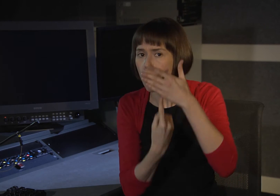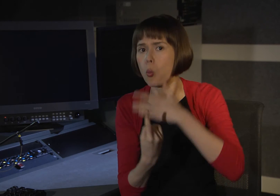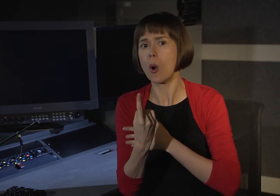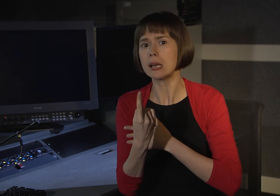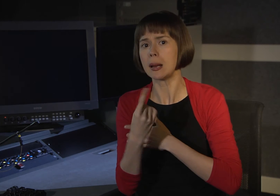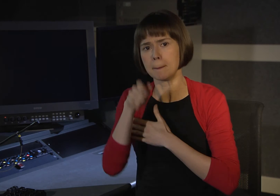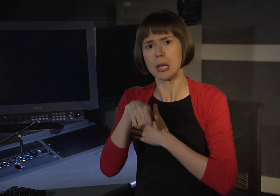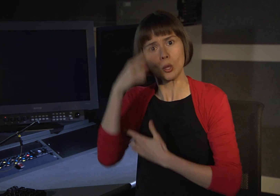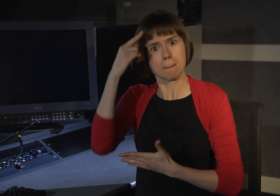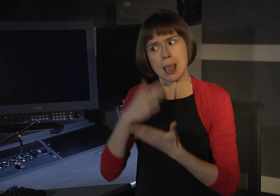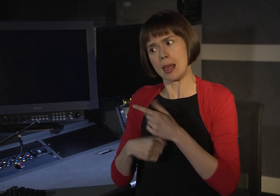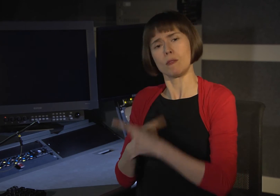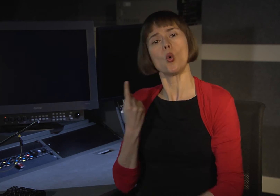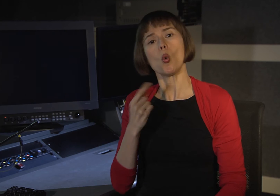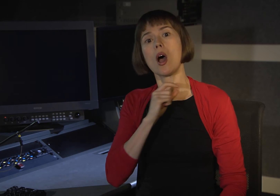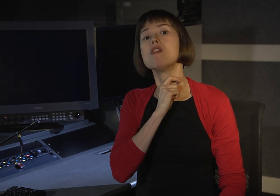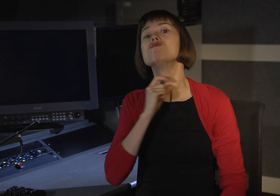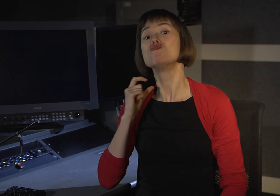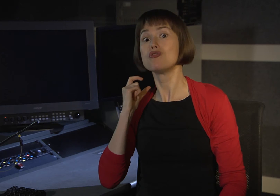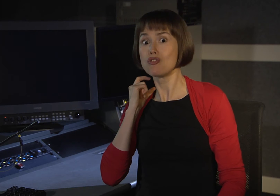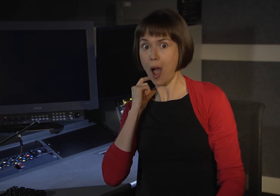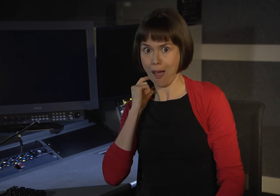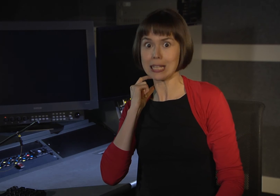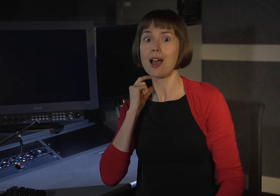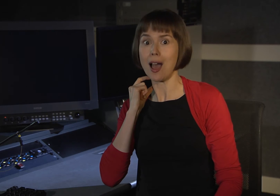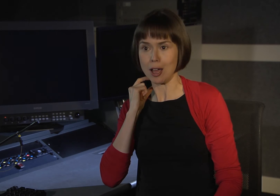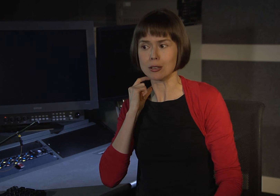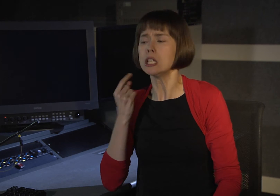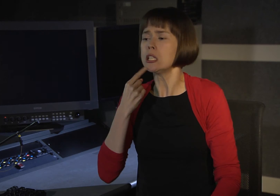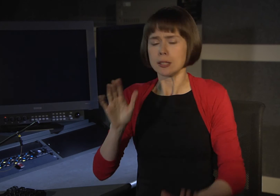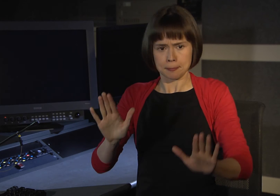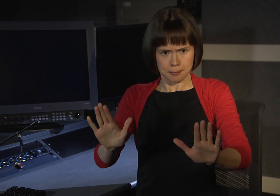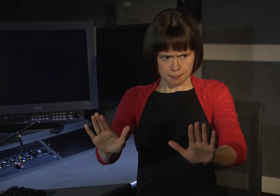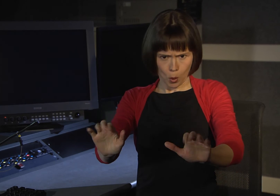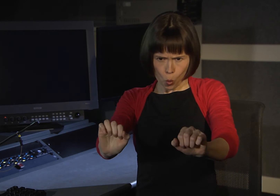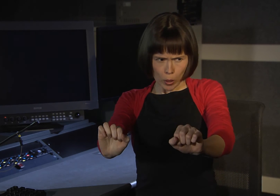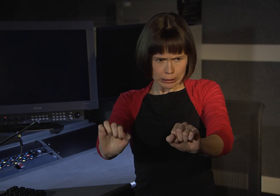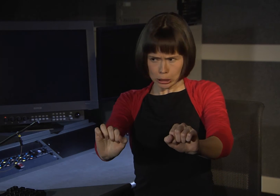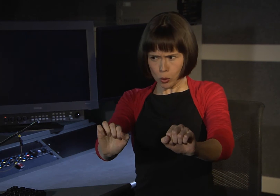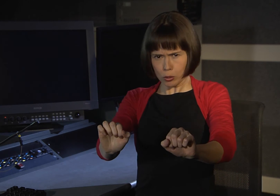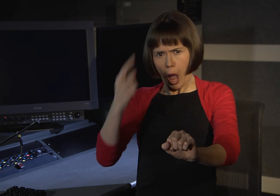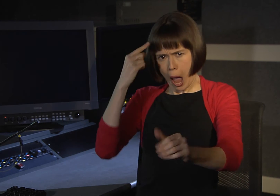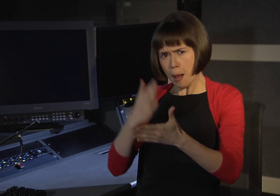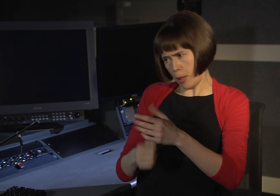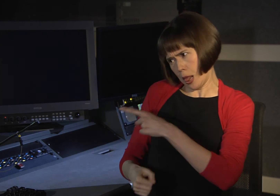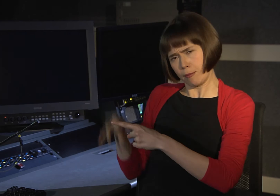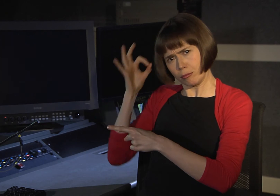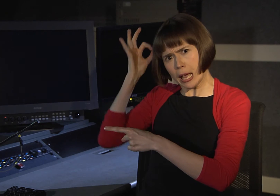But there's only one person who believes Hero, and that's Friar Francis, who says, wait, hang on a minute, everyone. I